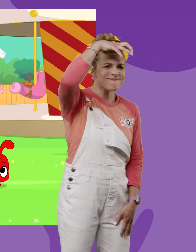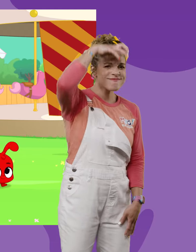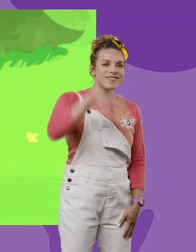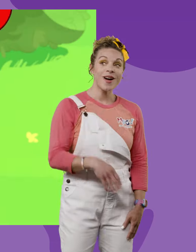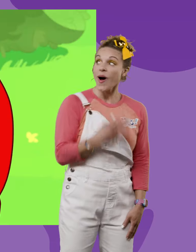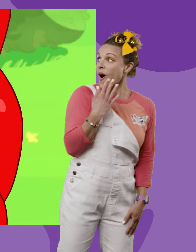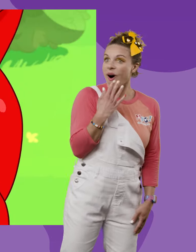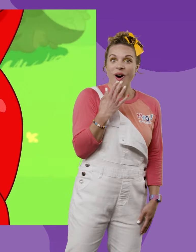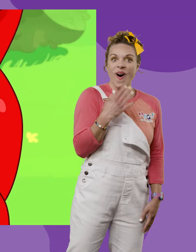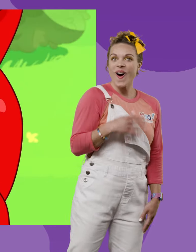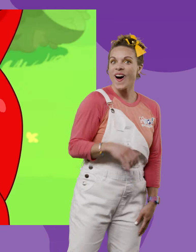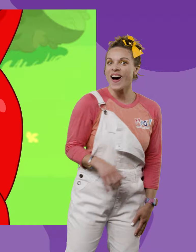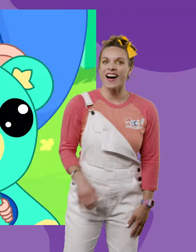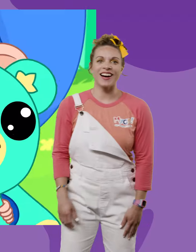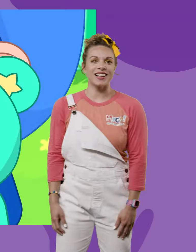Mila?